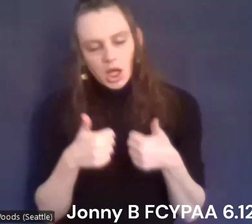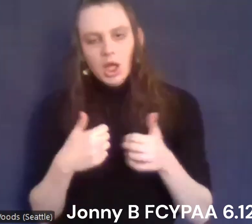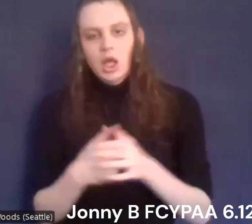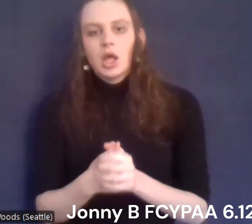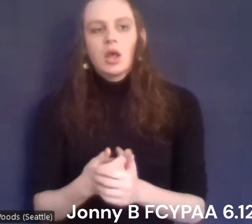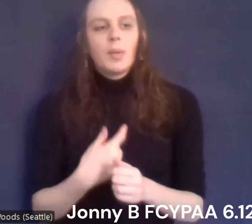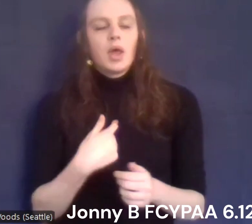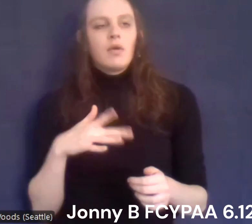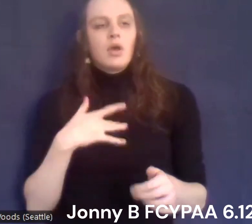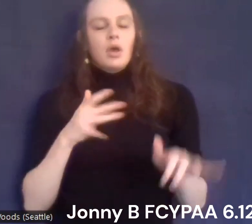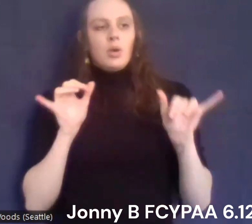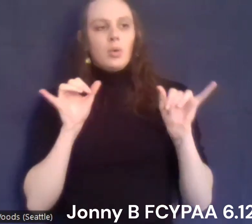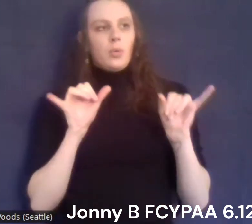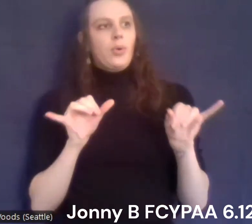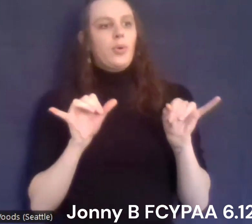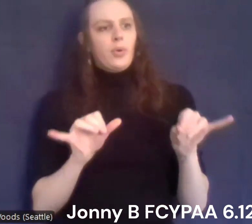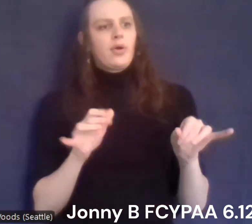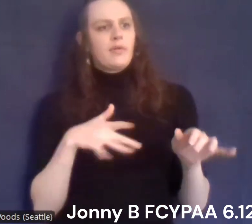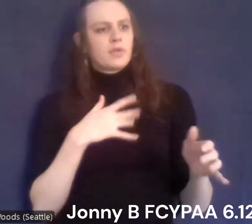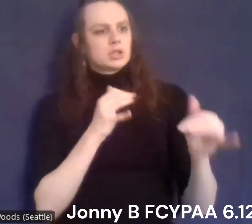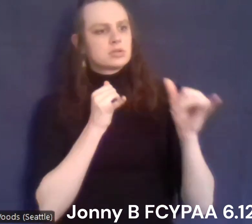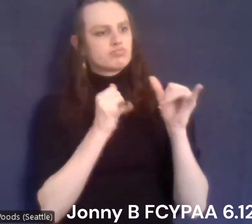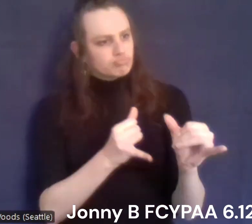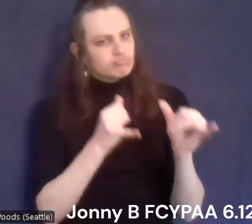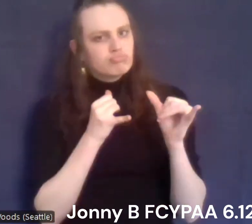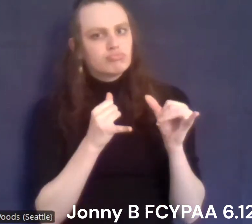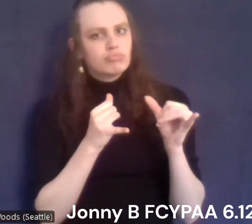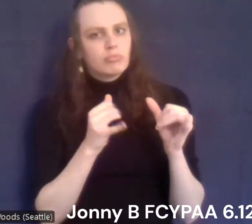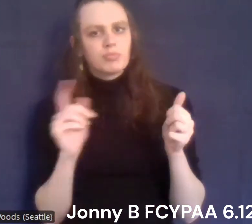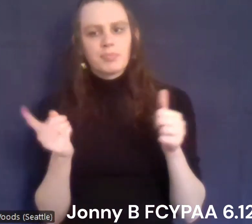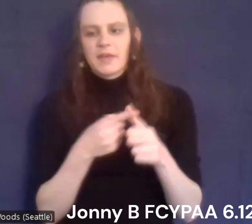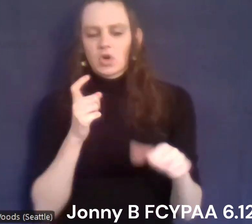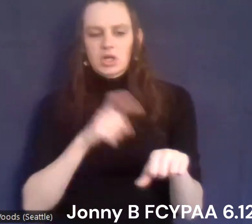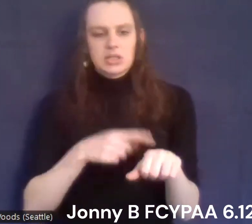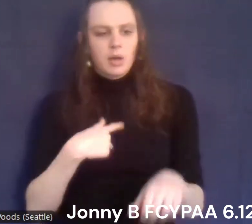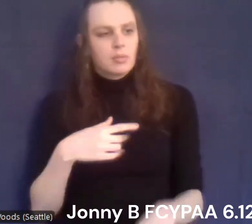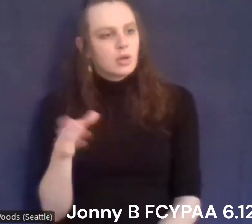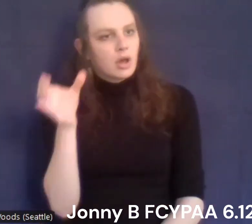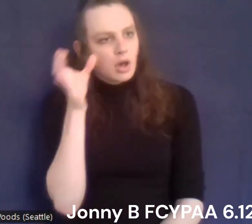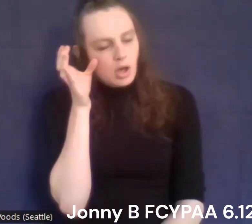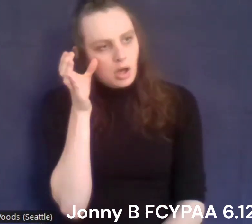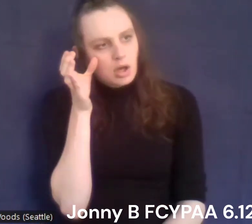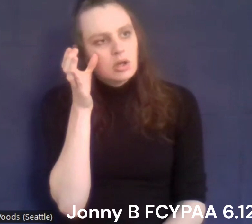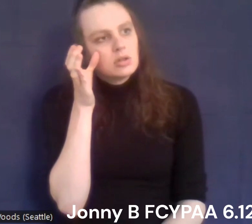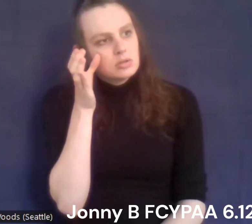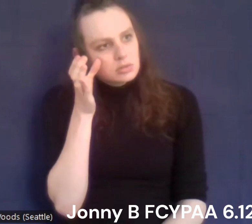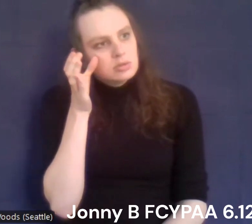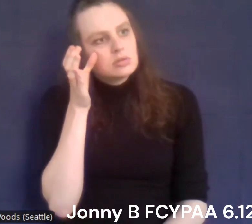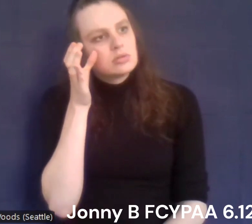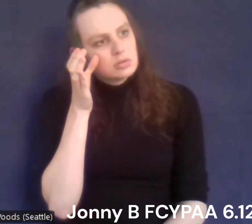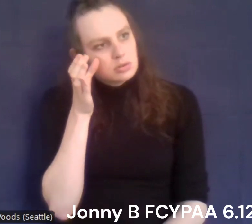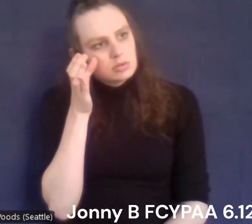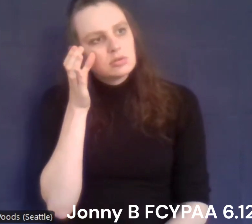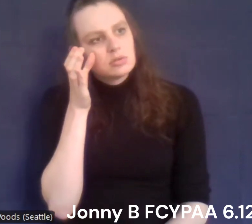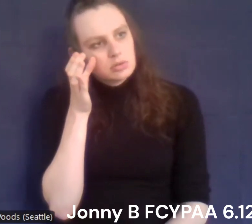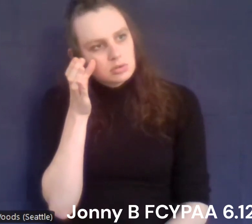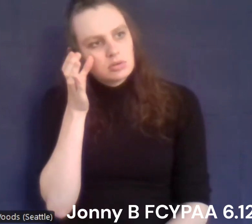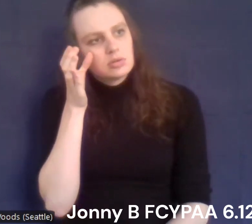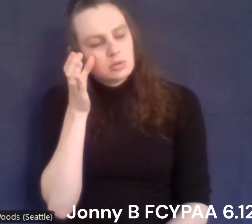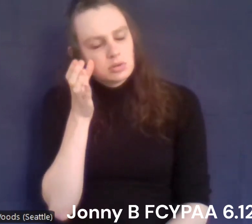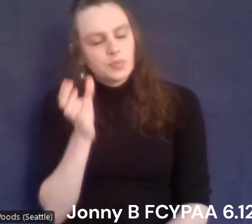I related to it. And it was kind of like the first time where like my ears were open like the whole time and I was being receptive to what was being said.